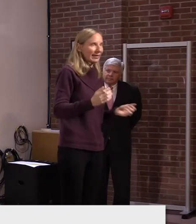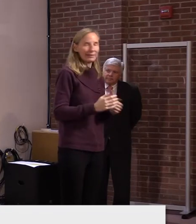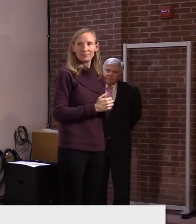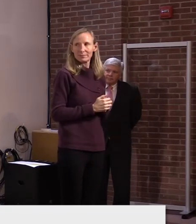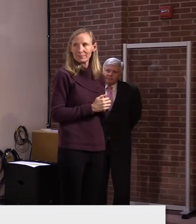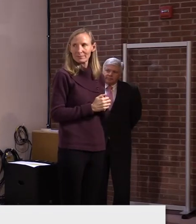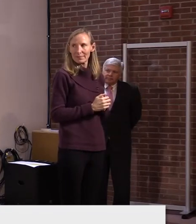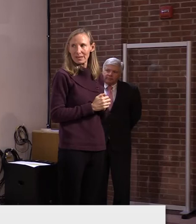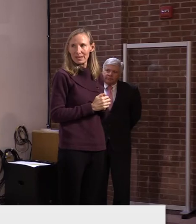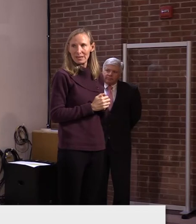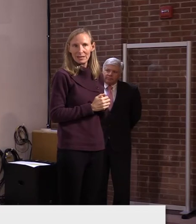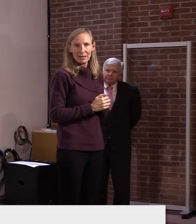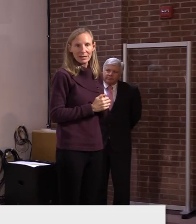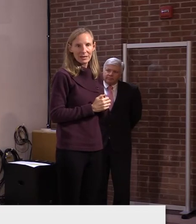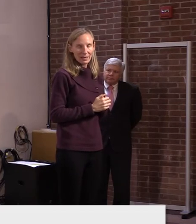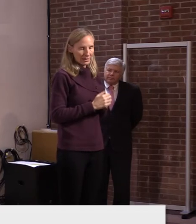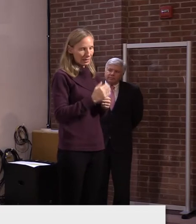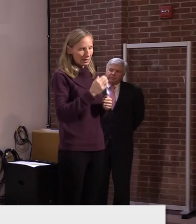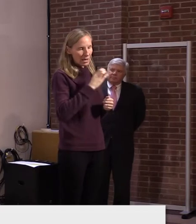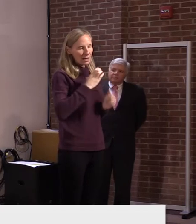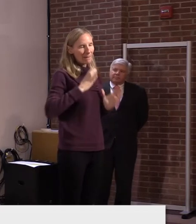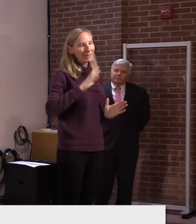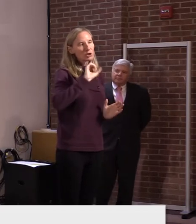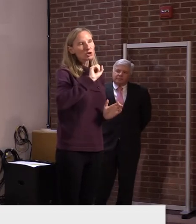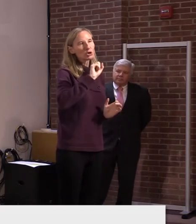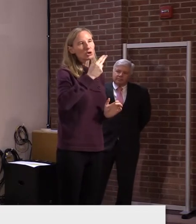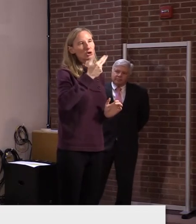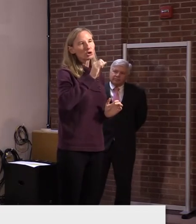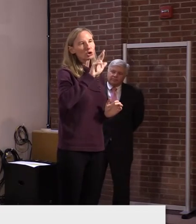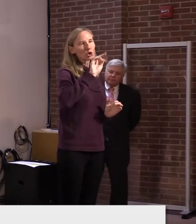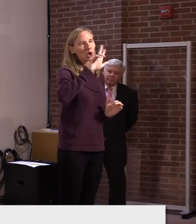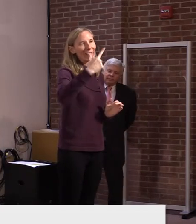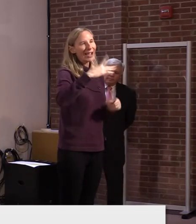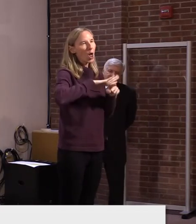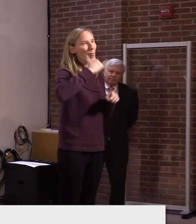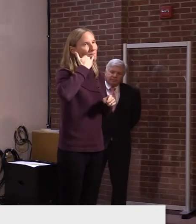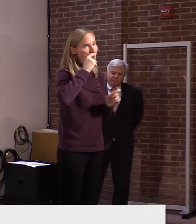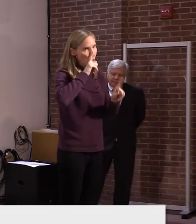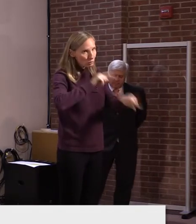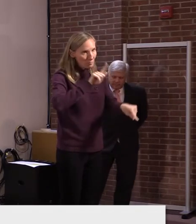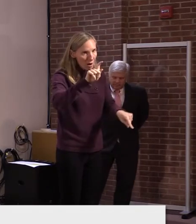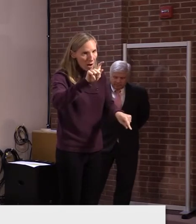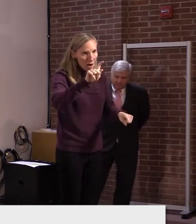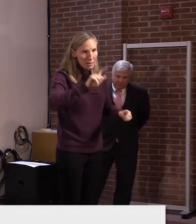I might ask Commissioner Sherling if he has a response to that.